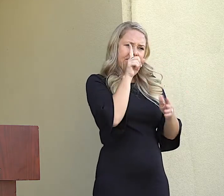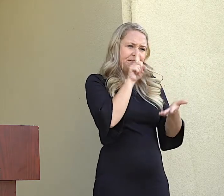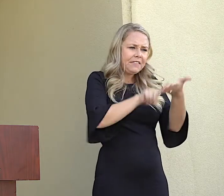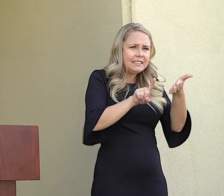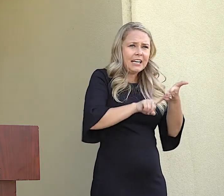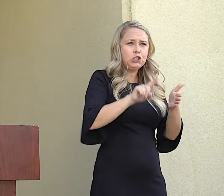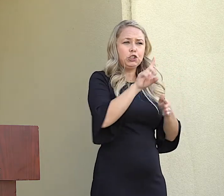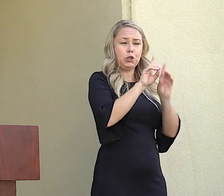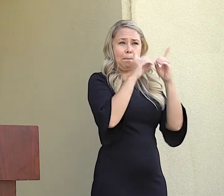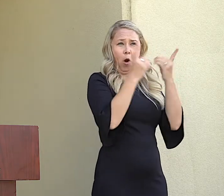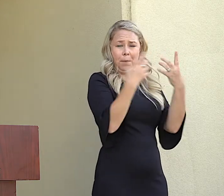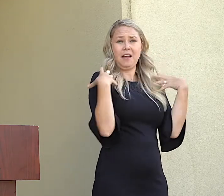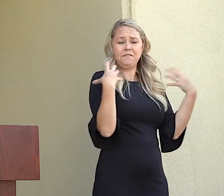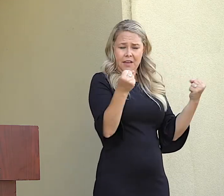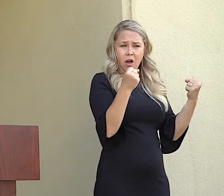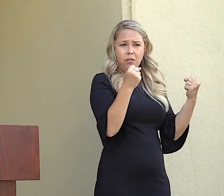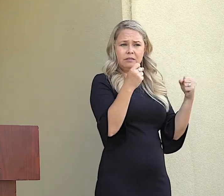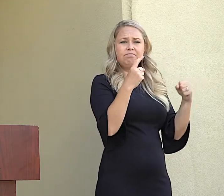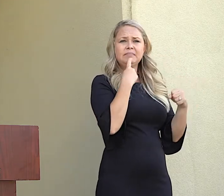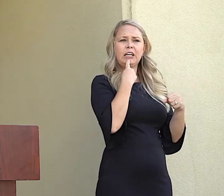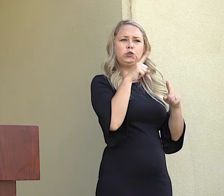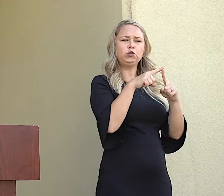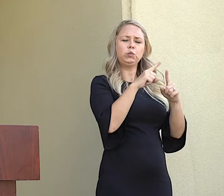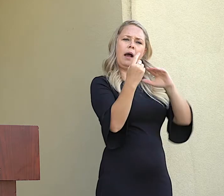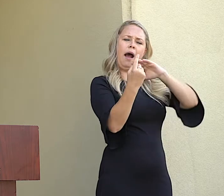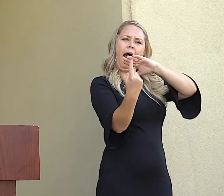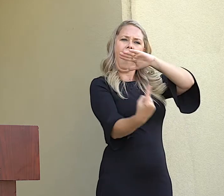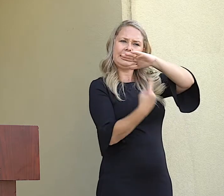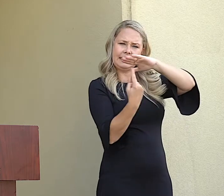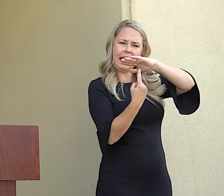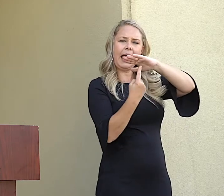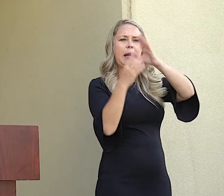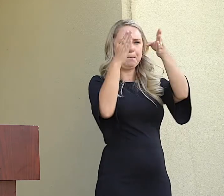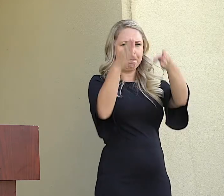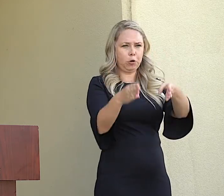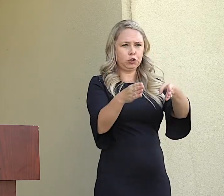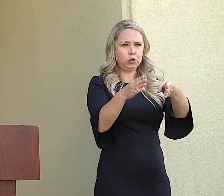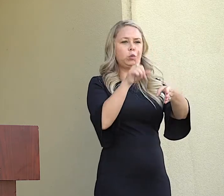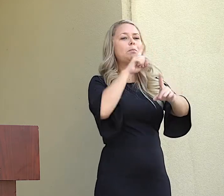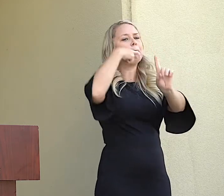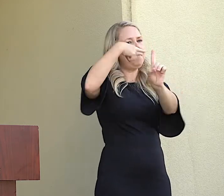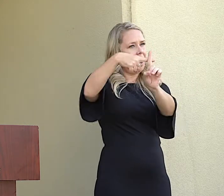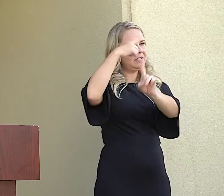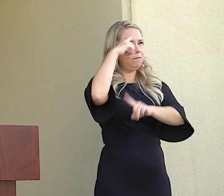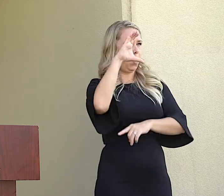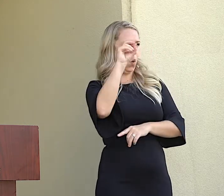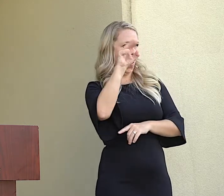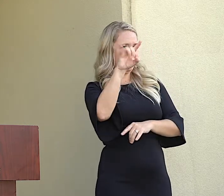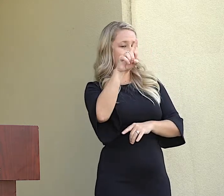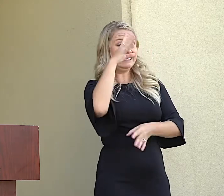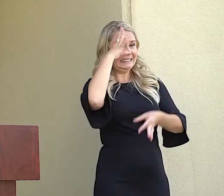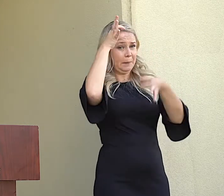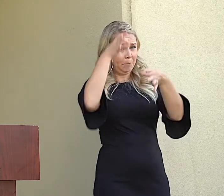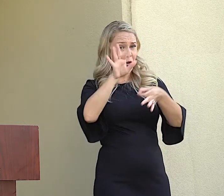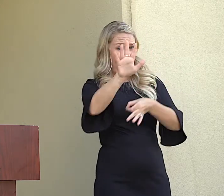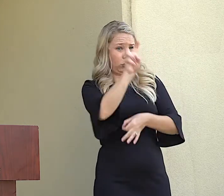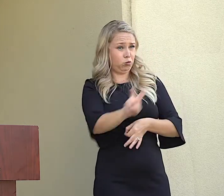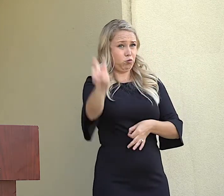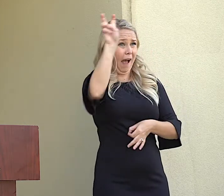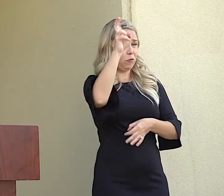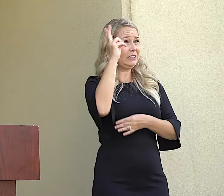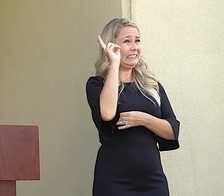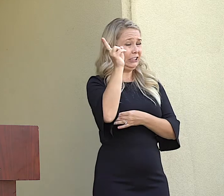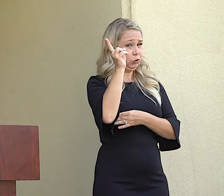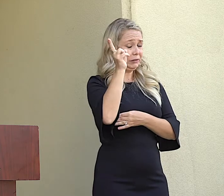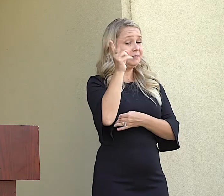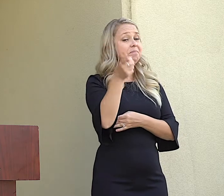Health will isolate a patient who tests positive for COVID-19 and determine the patient's travel history